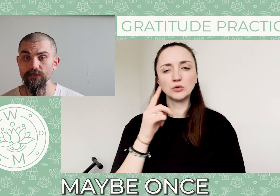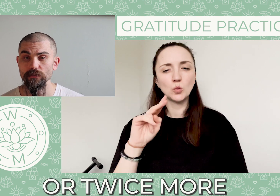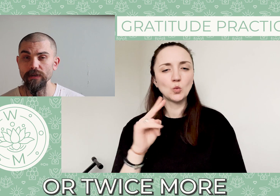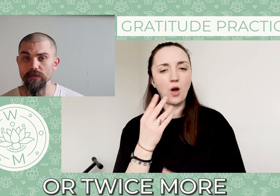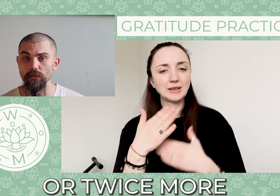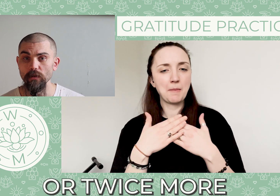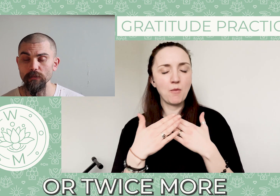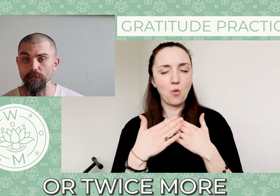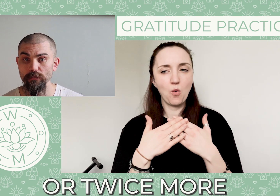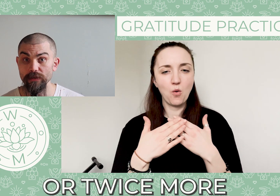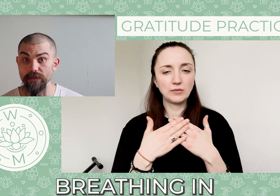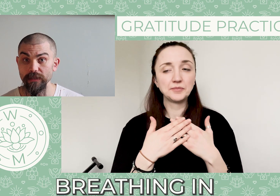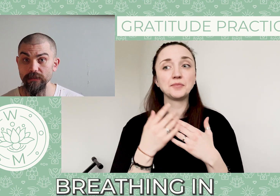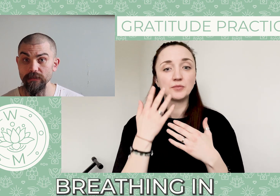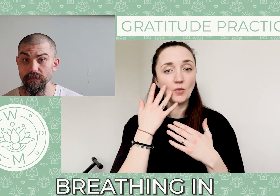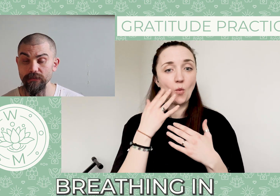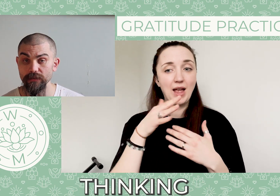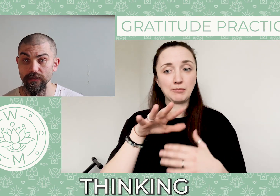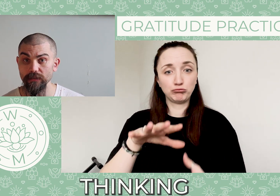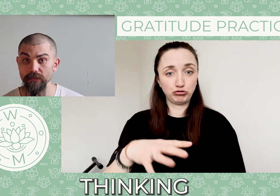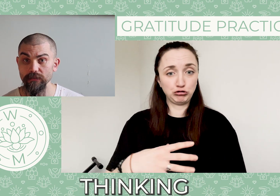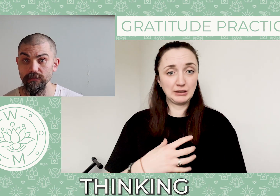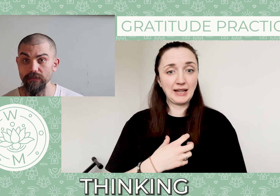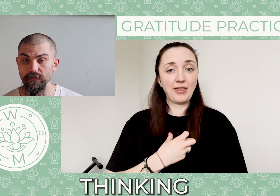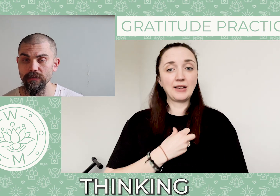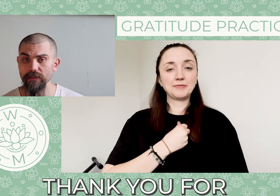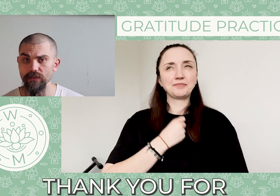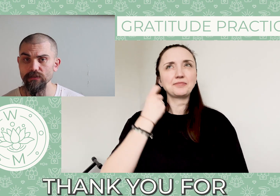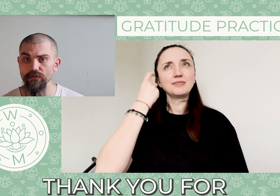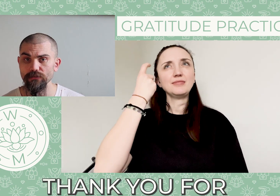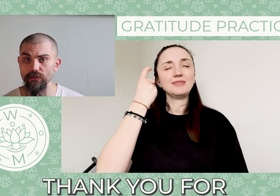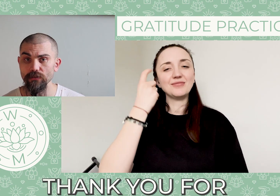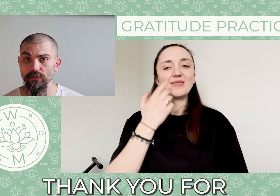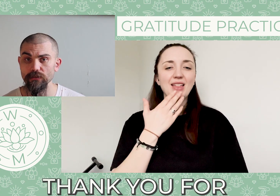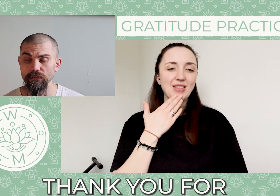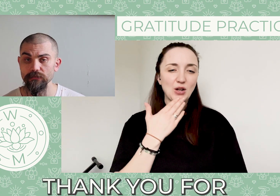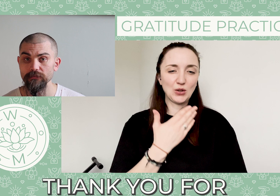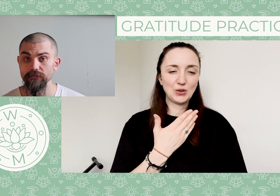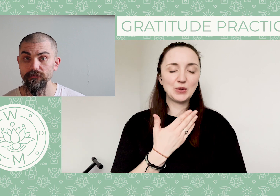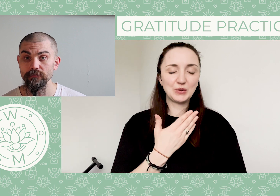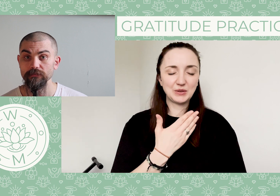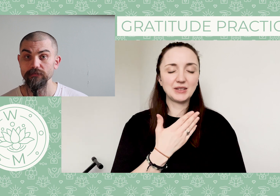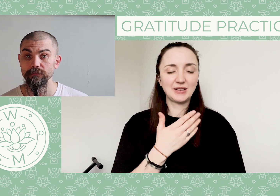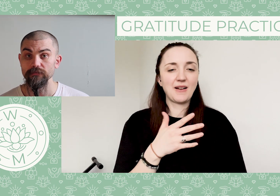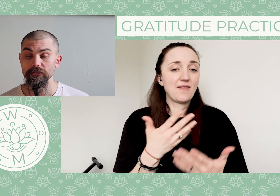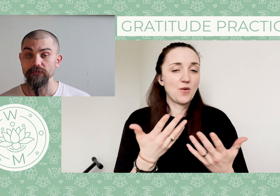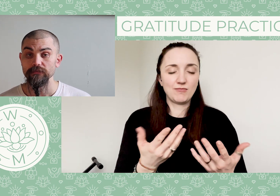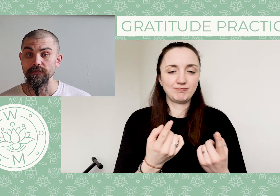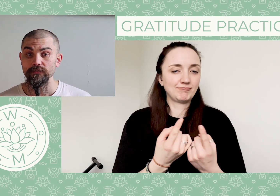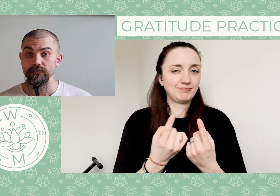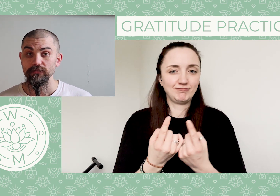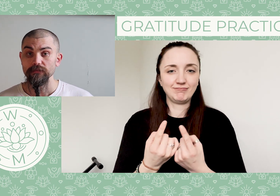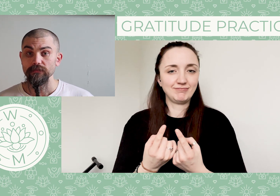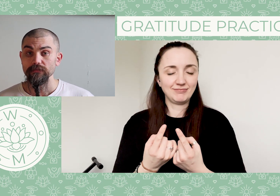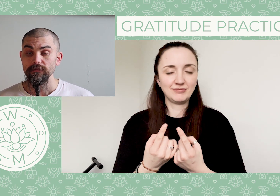Maybe once or twice more. Breathing in, thinking, thank you for.